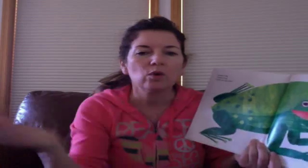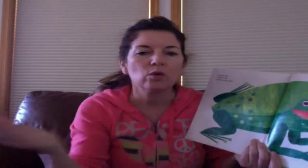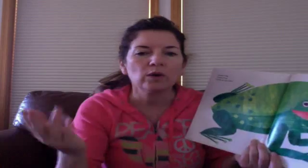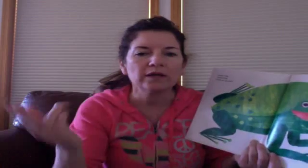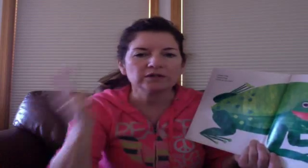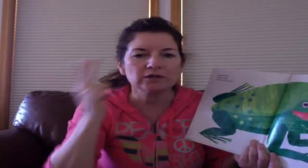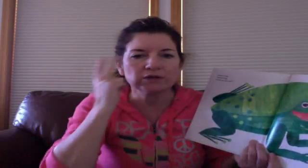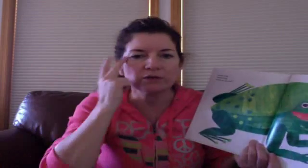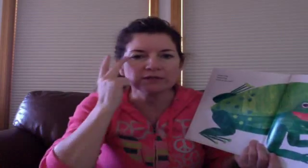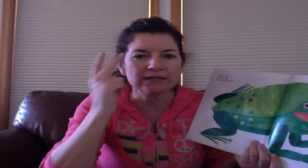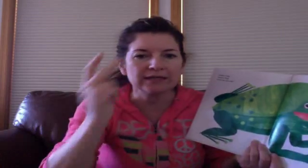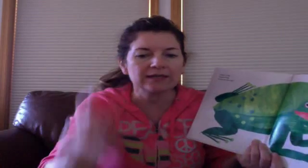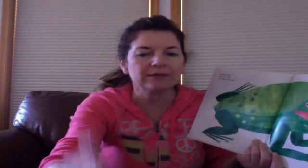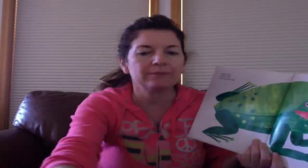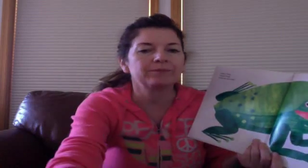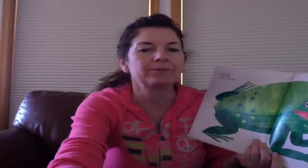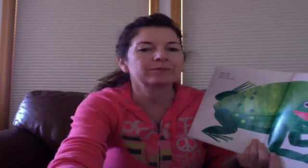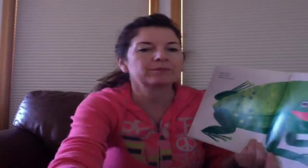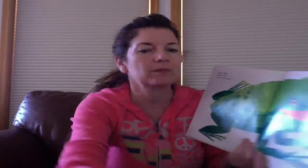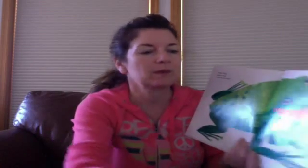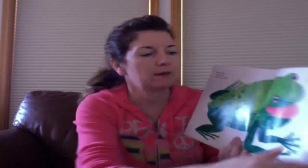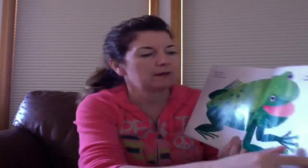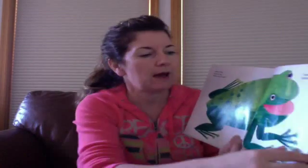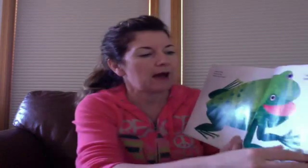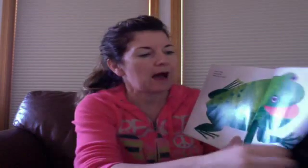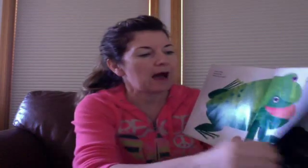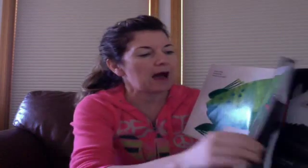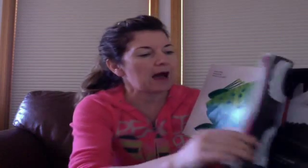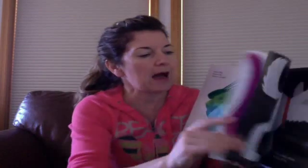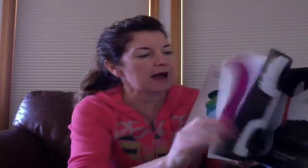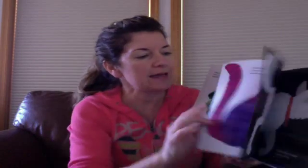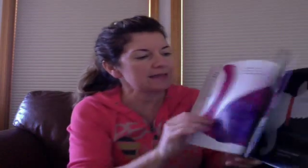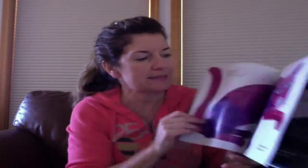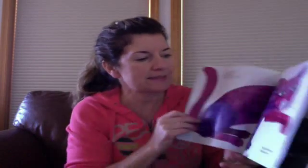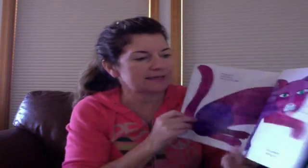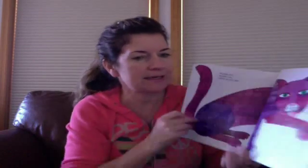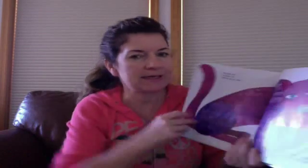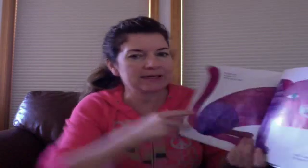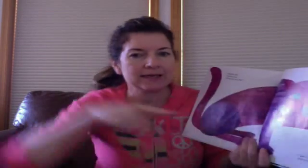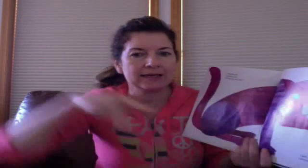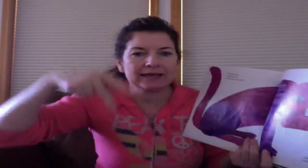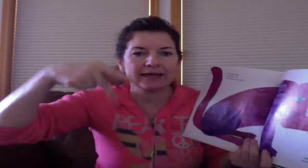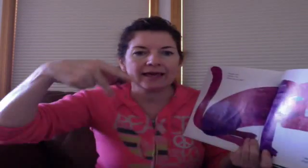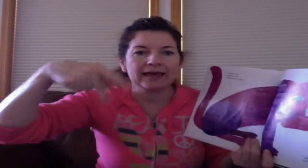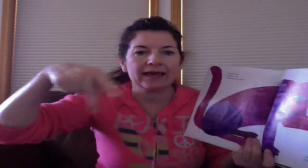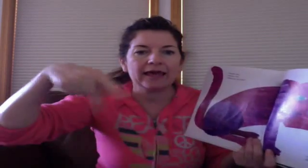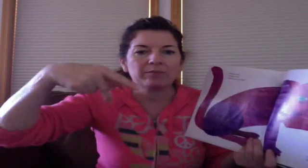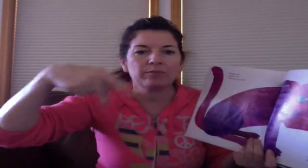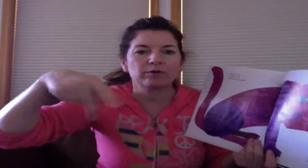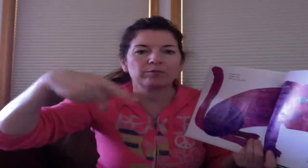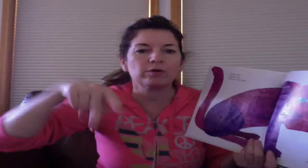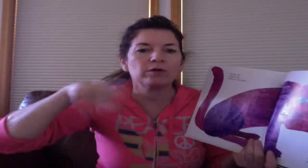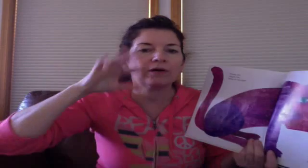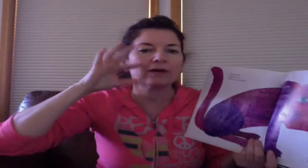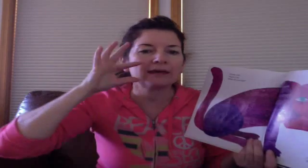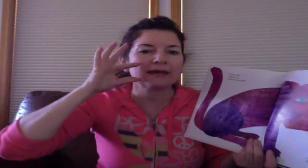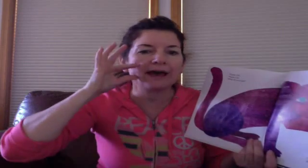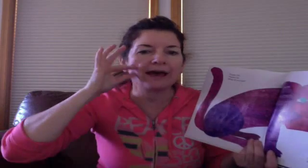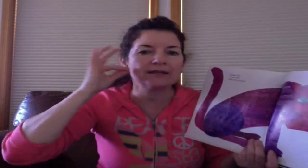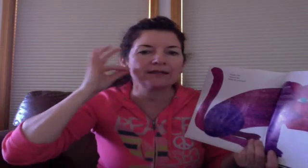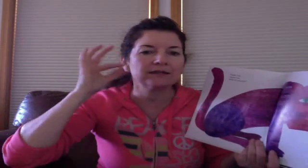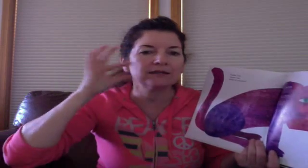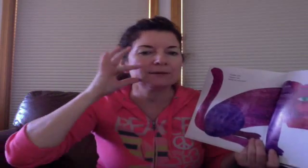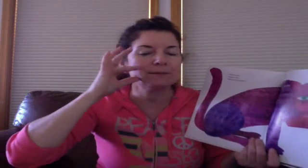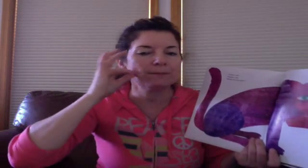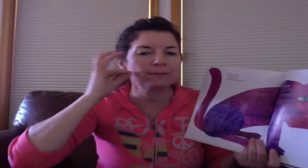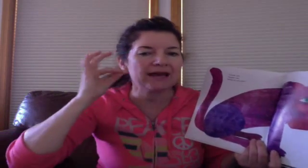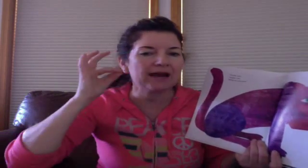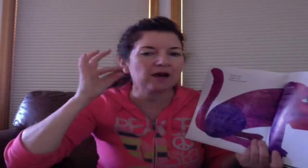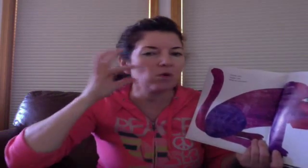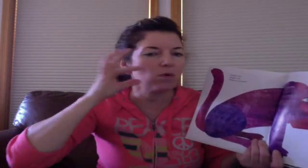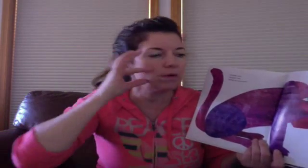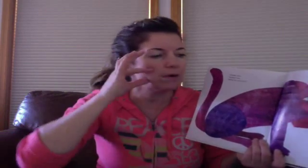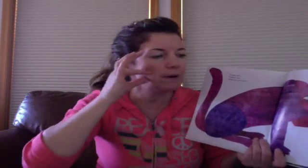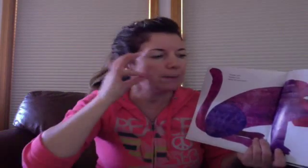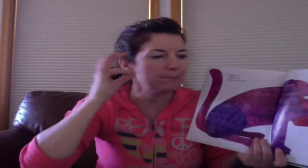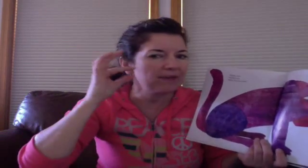what do you see? I see a purple cat. Meow,